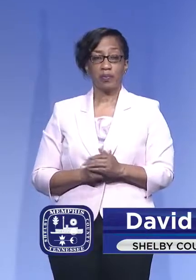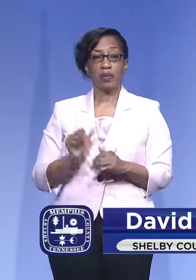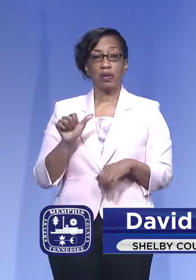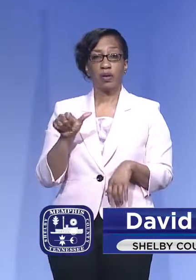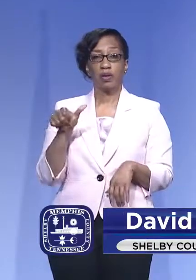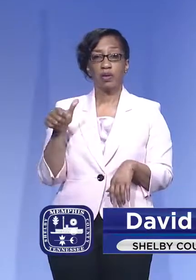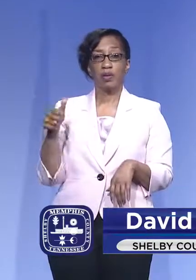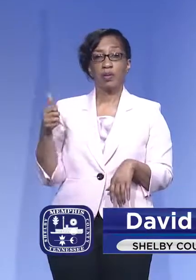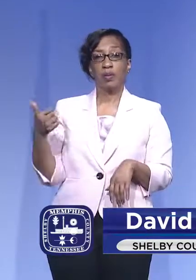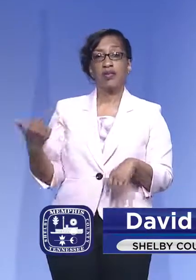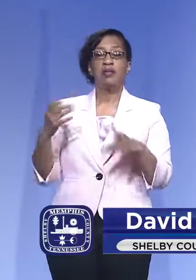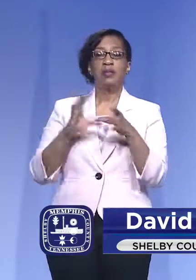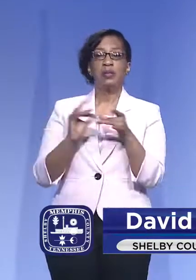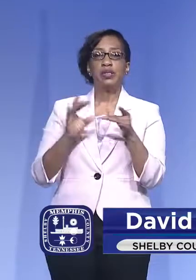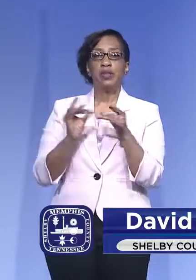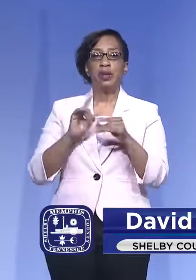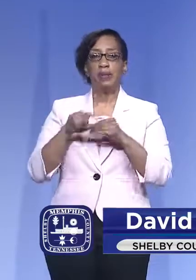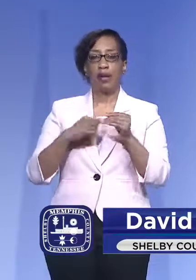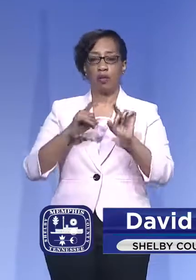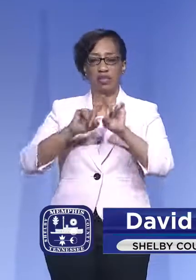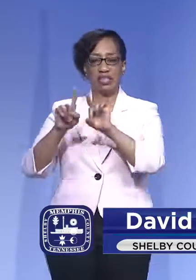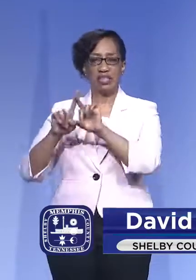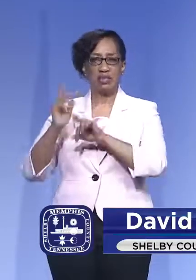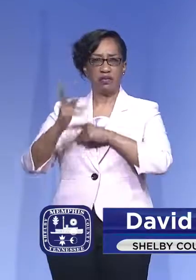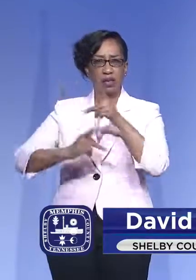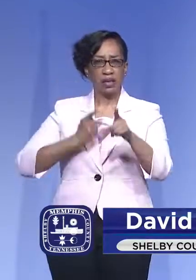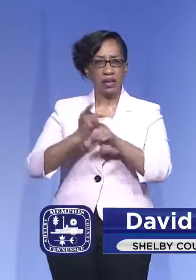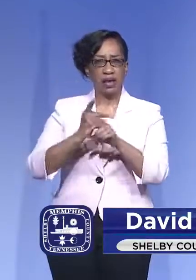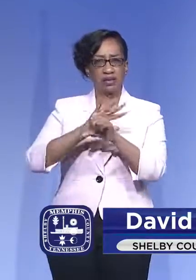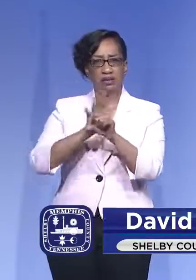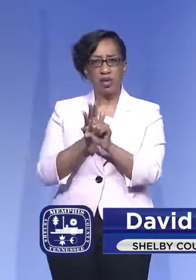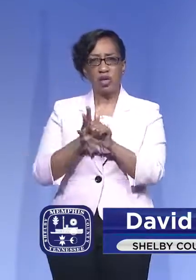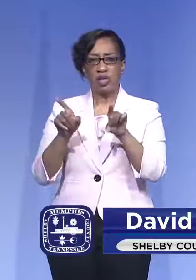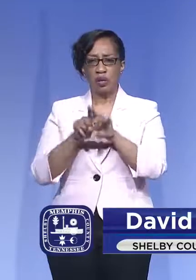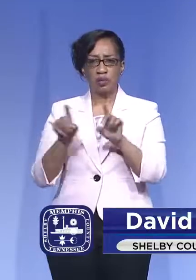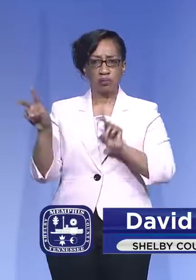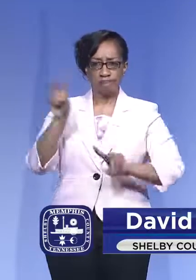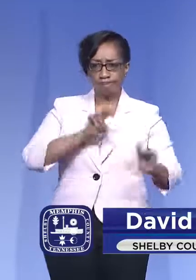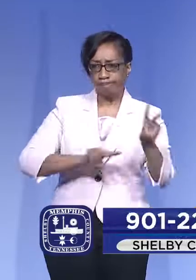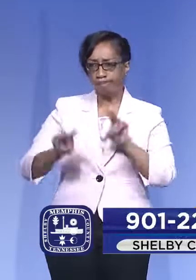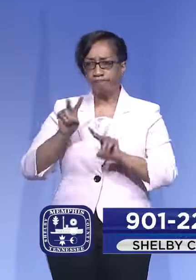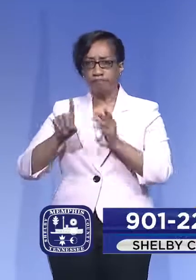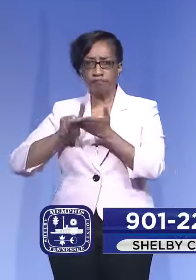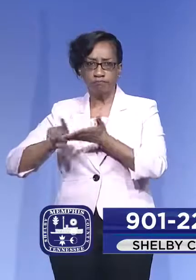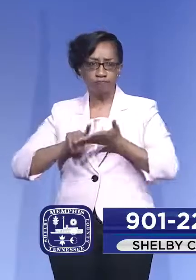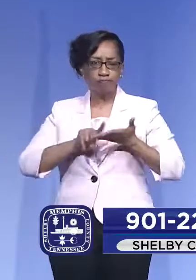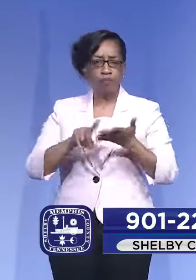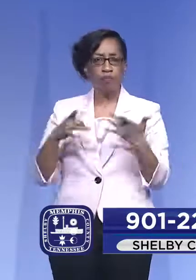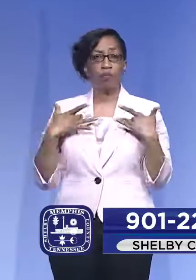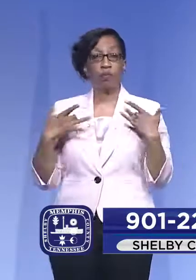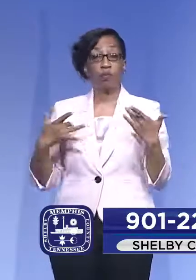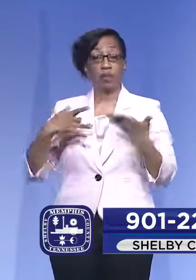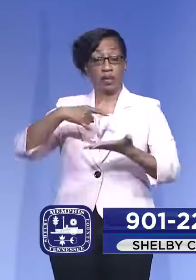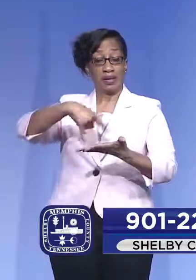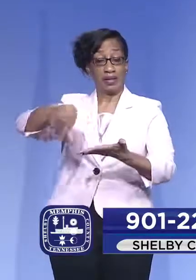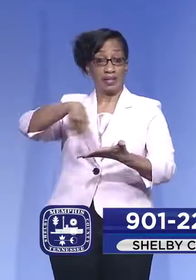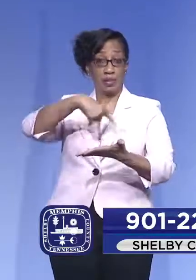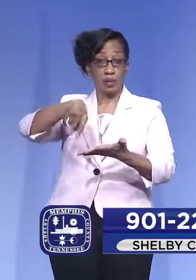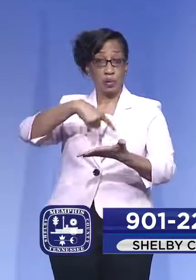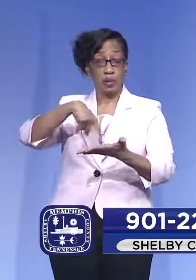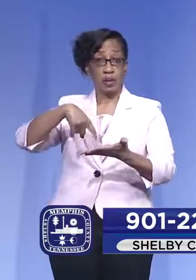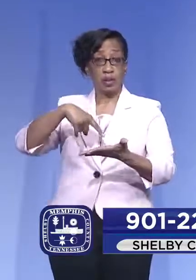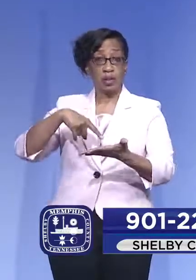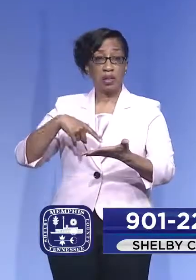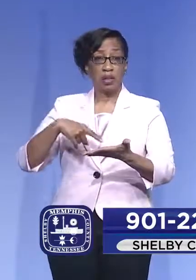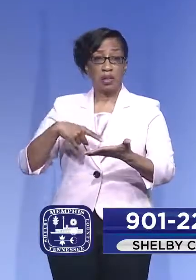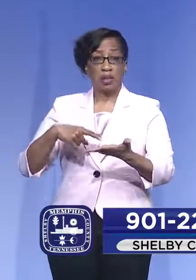statements mentioned about the variants and the sequencing and surveillance activities that we have going on. And this week,